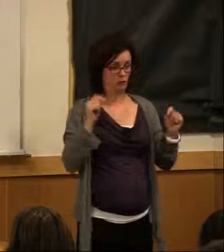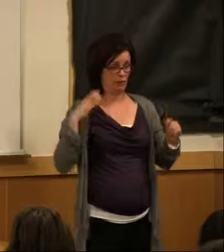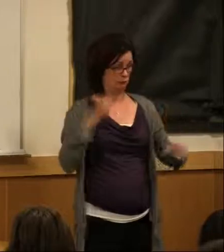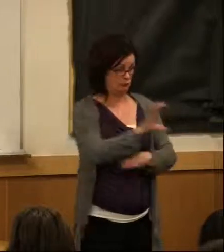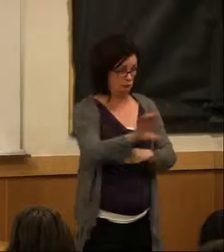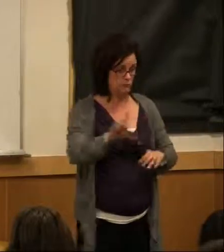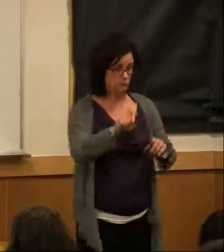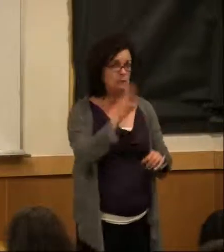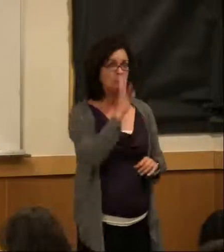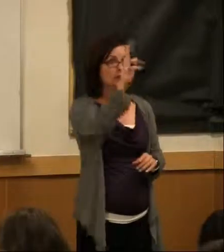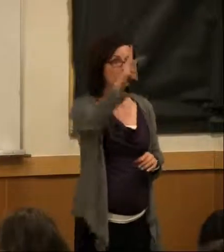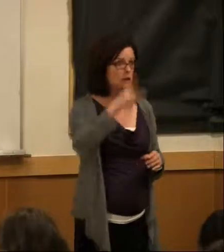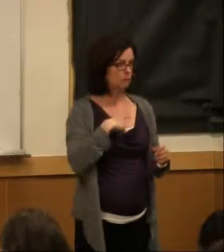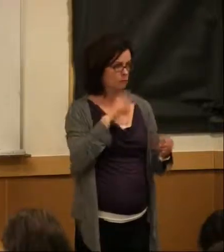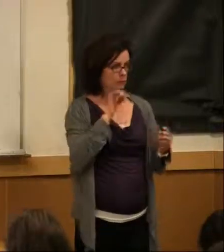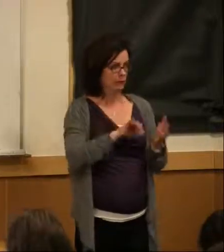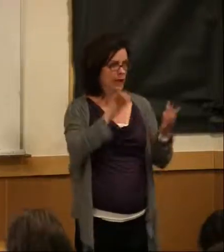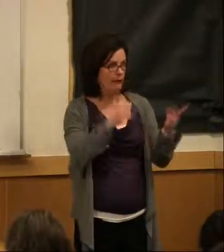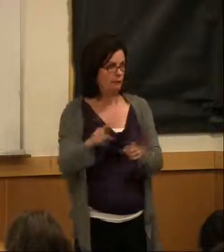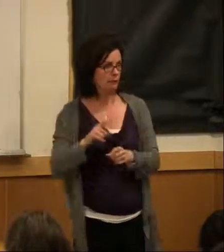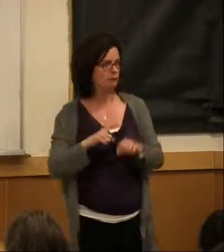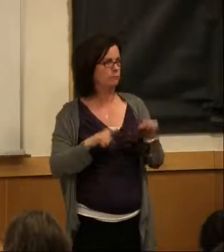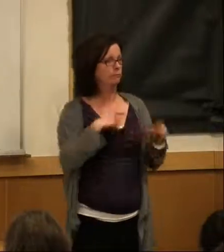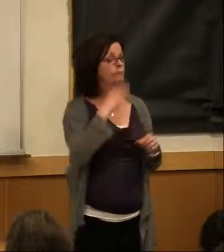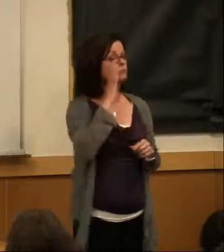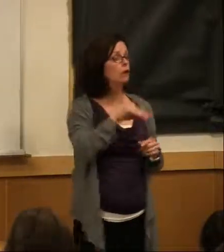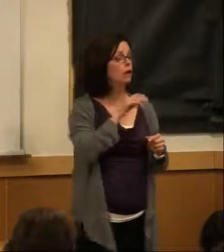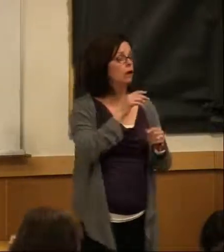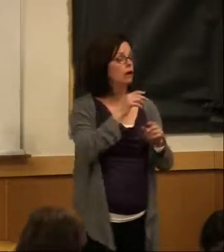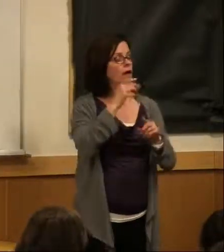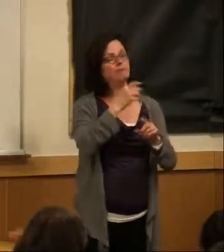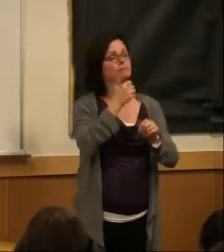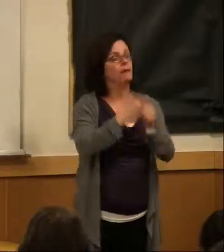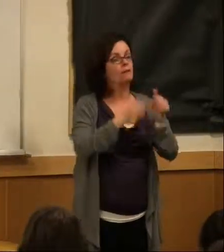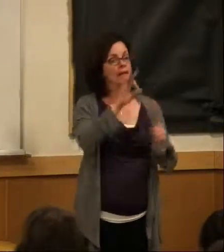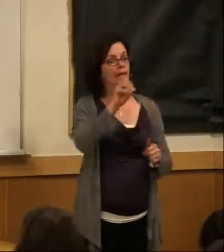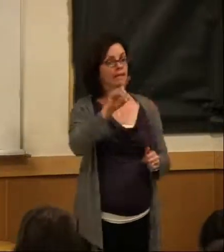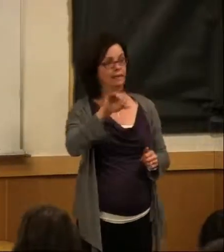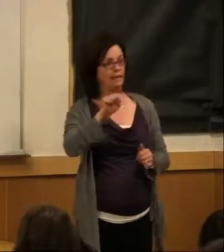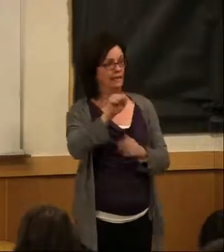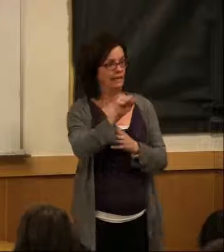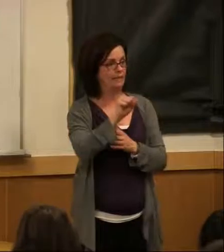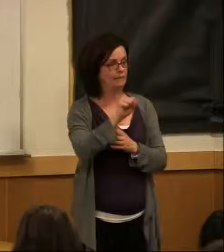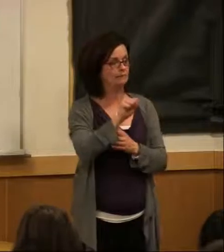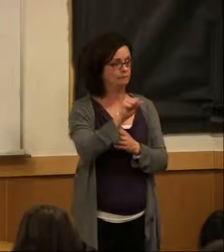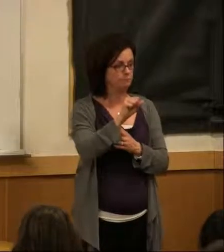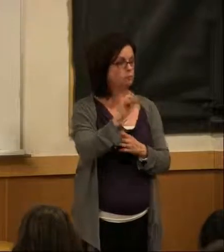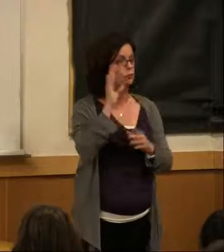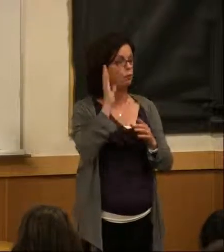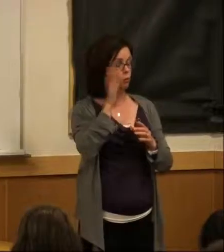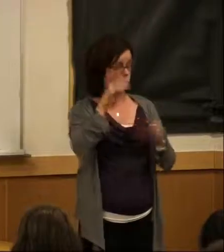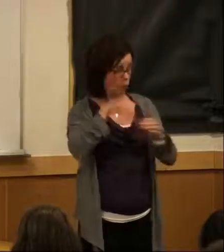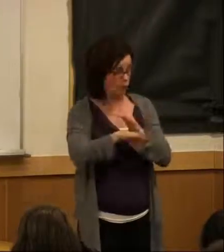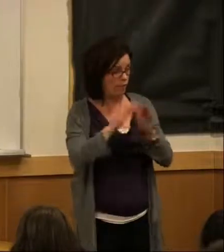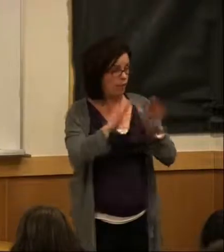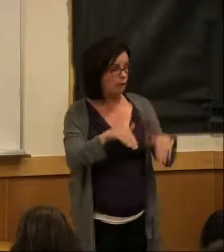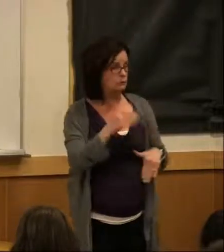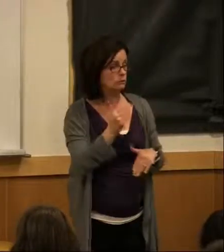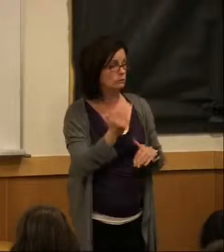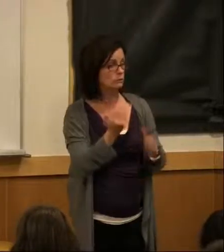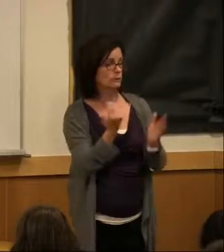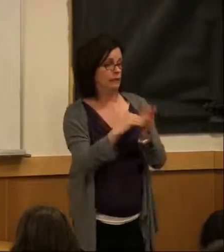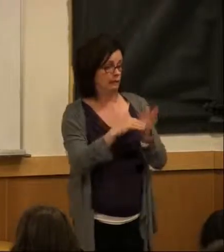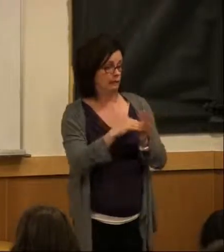them. But just know that we go in every 90 days and we do a reassessment. If we see